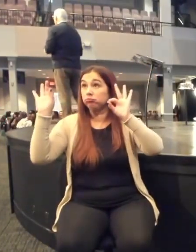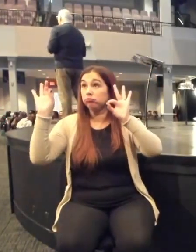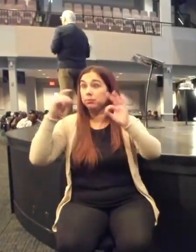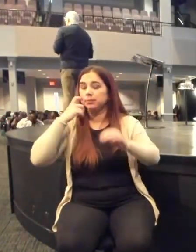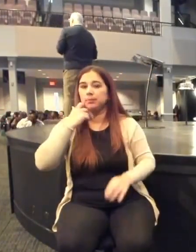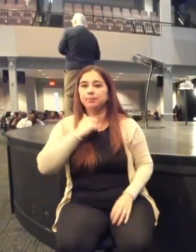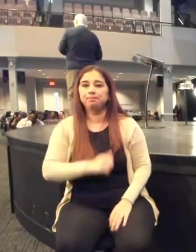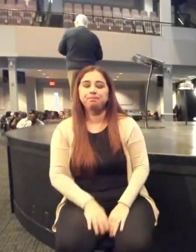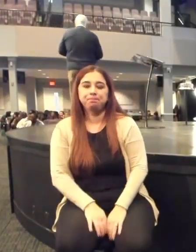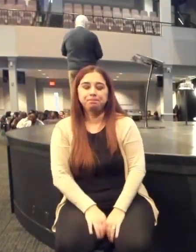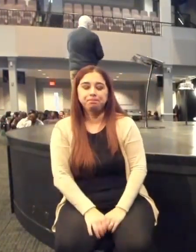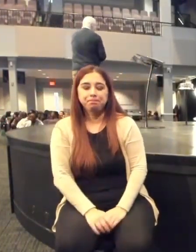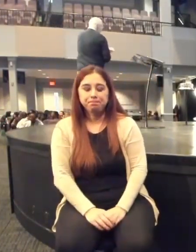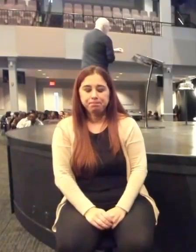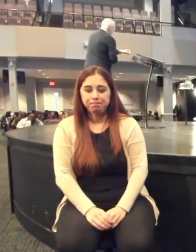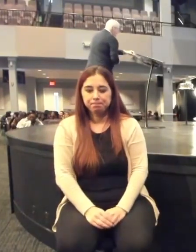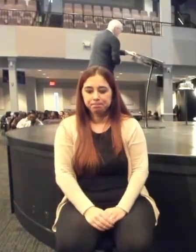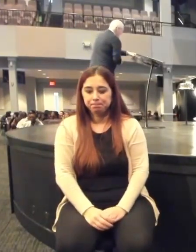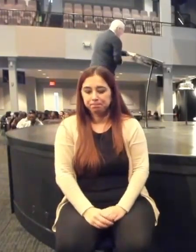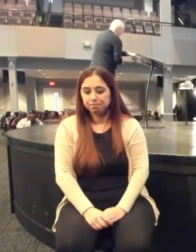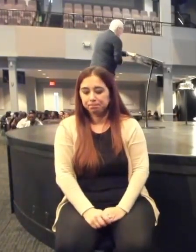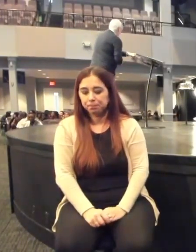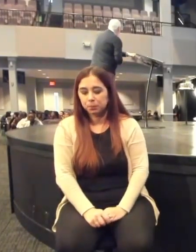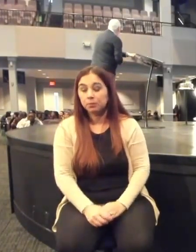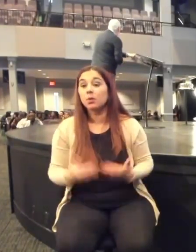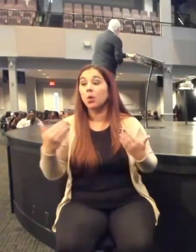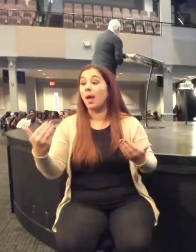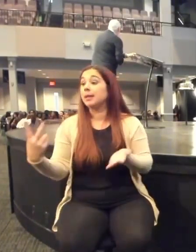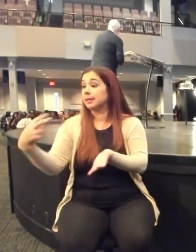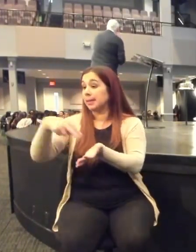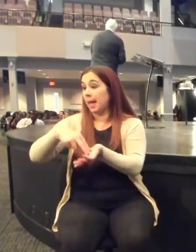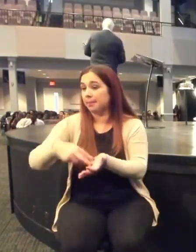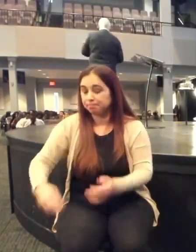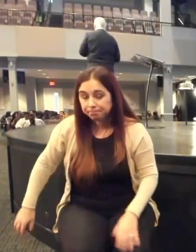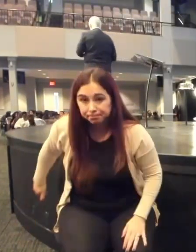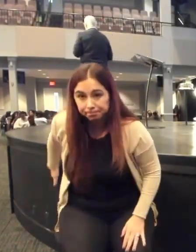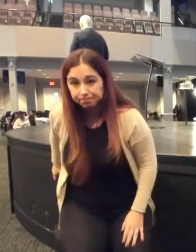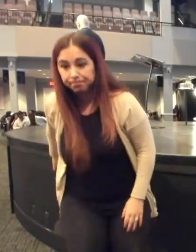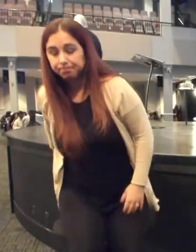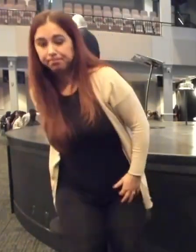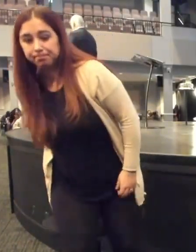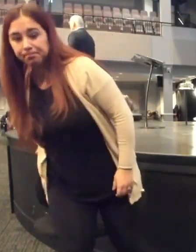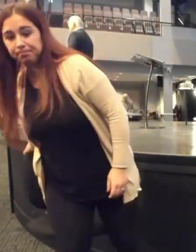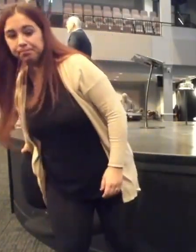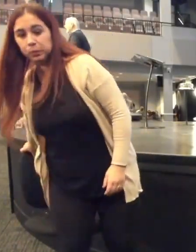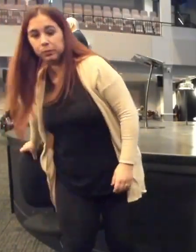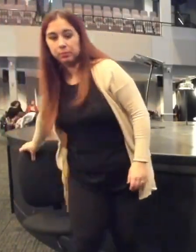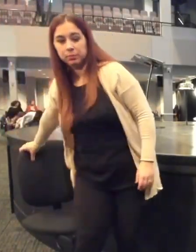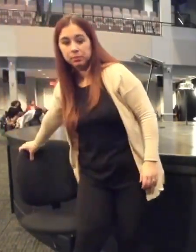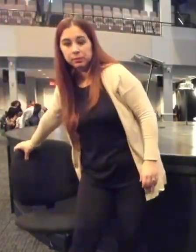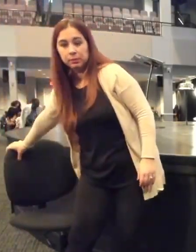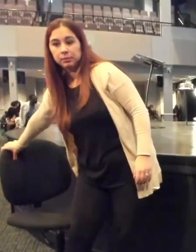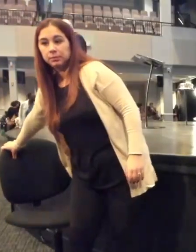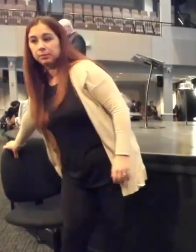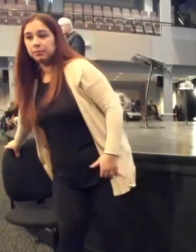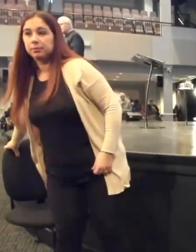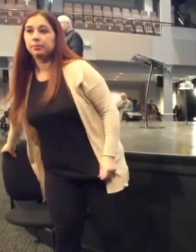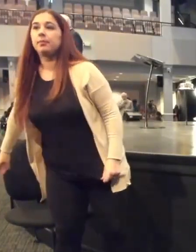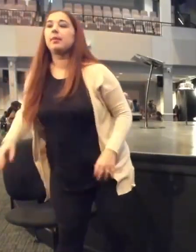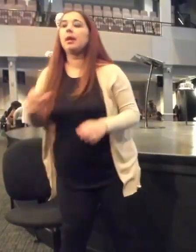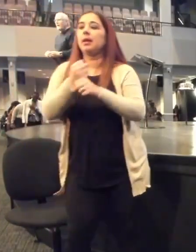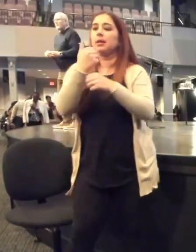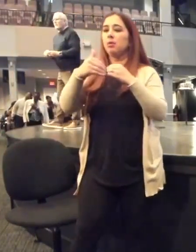Great. Good. There we go. Why don't we stand to our feet, if you will, right now and get the wafer in your hand, if you don't mind.